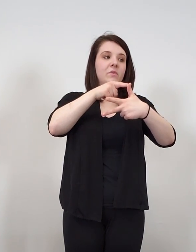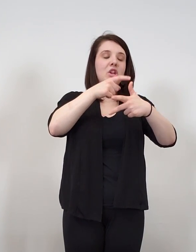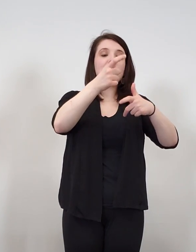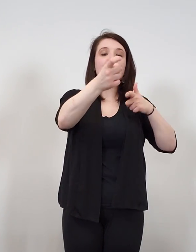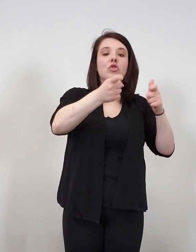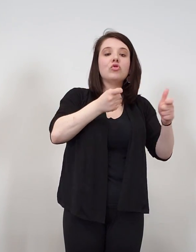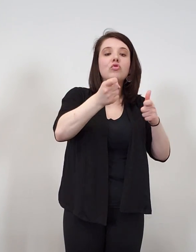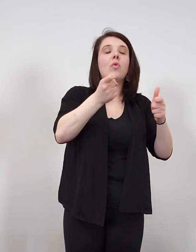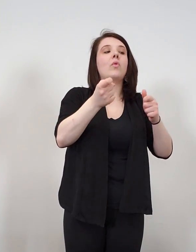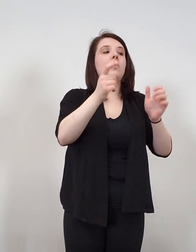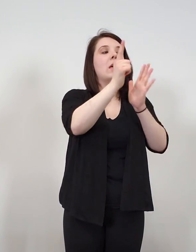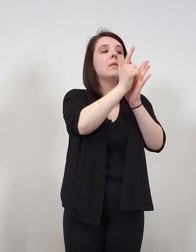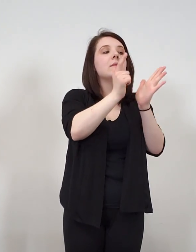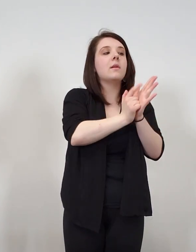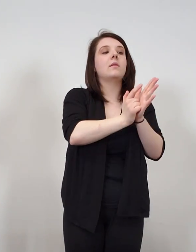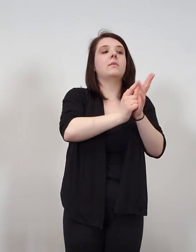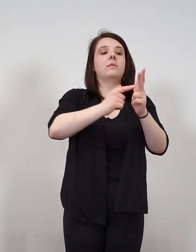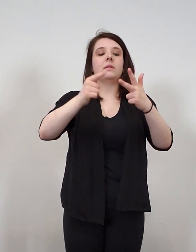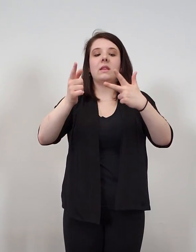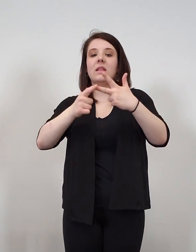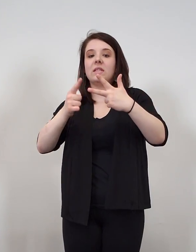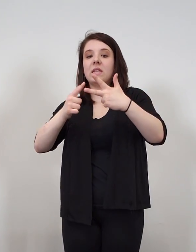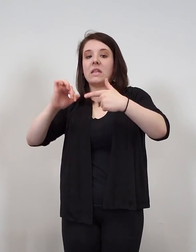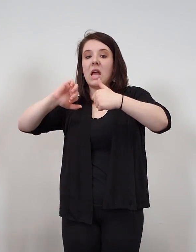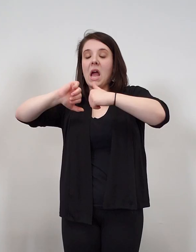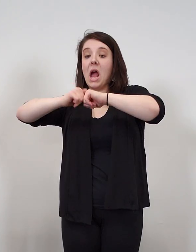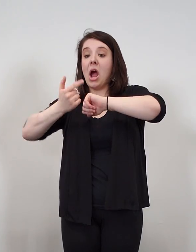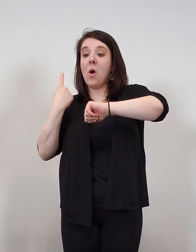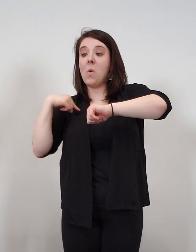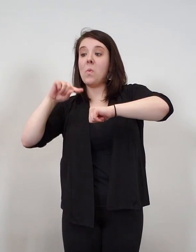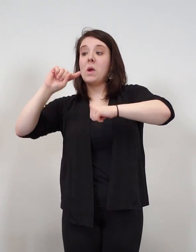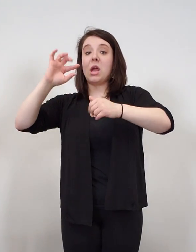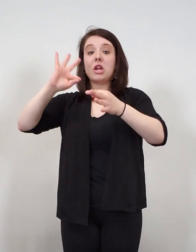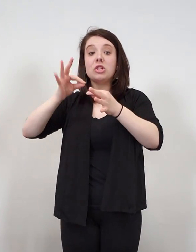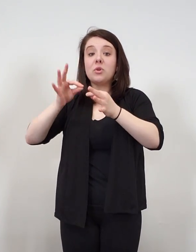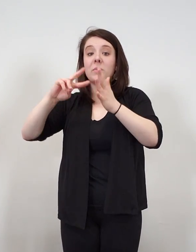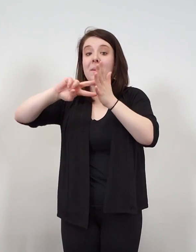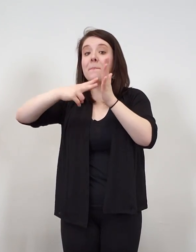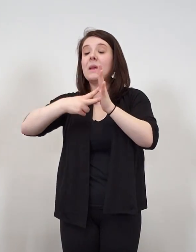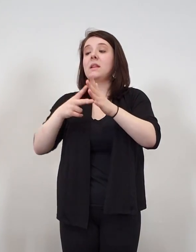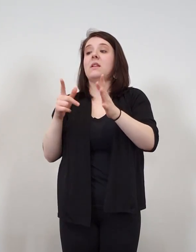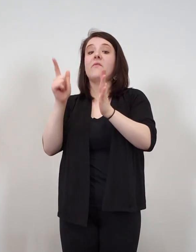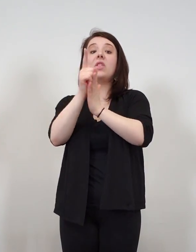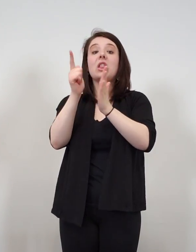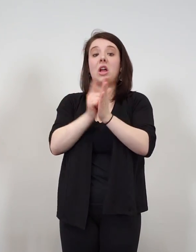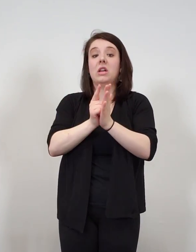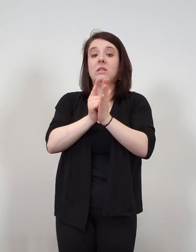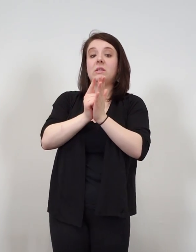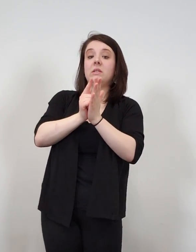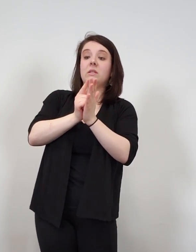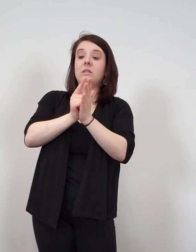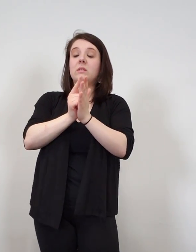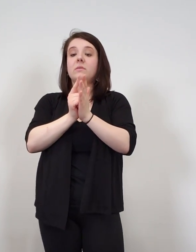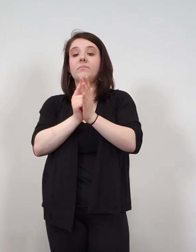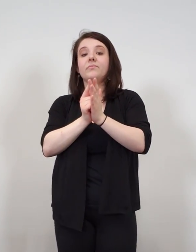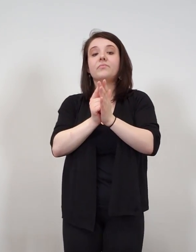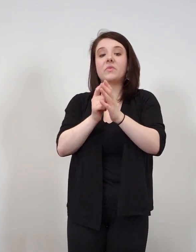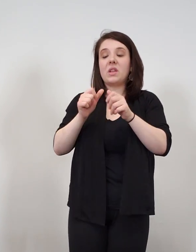a certain power, so one branch does not become all powerful. Going along with that is the next principle, checks